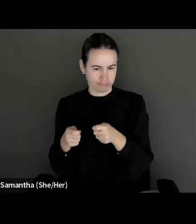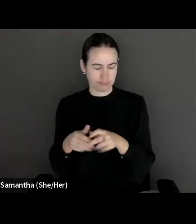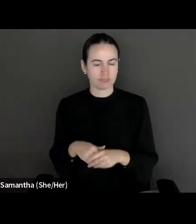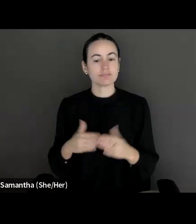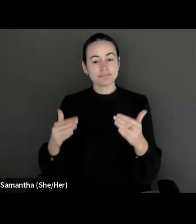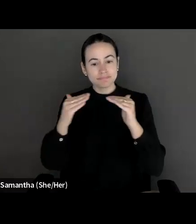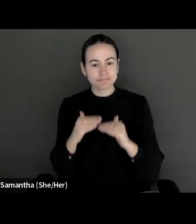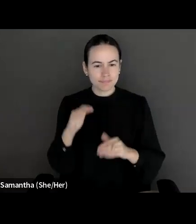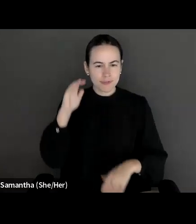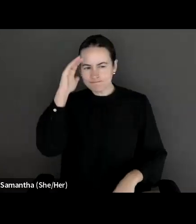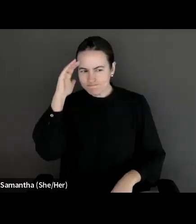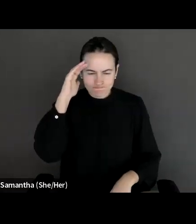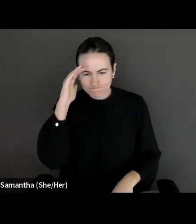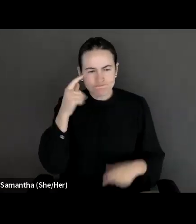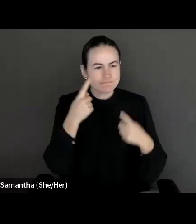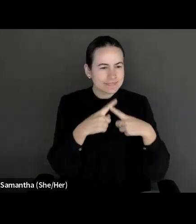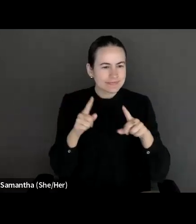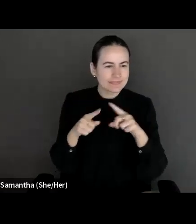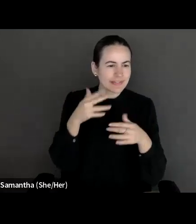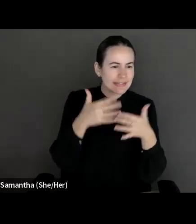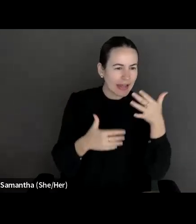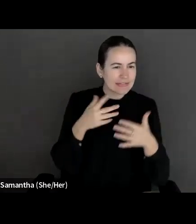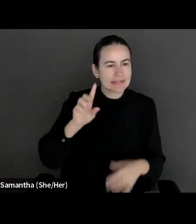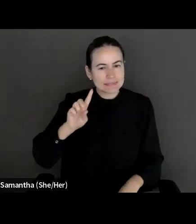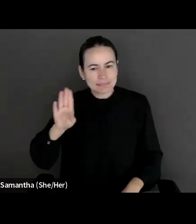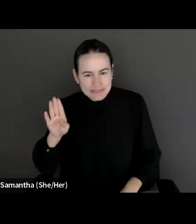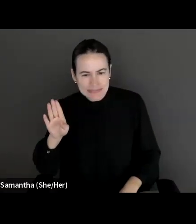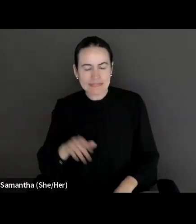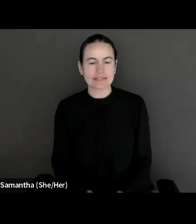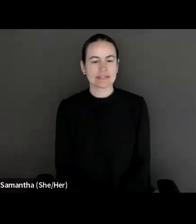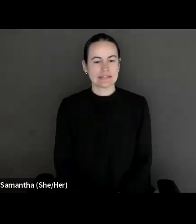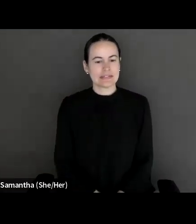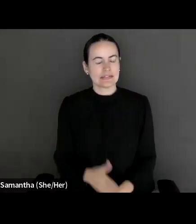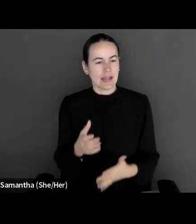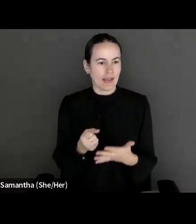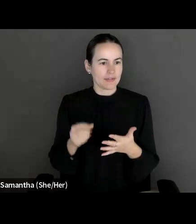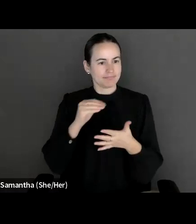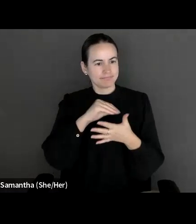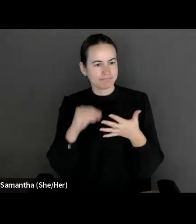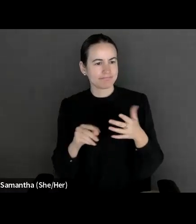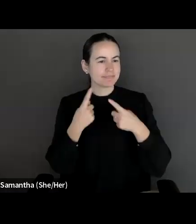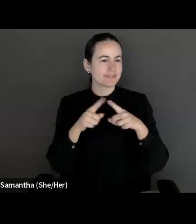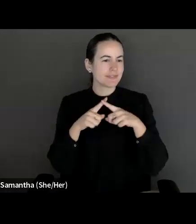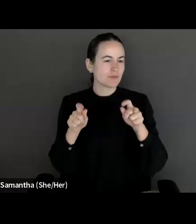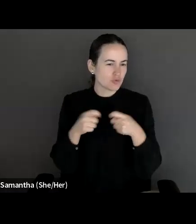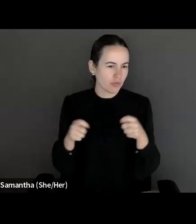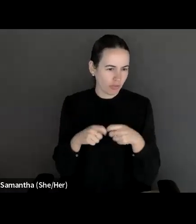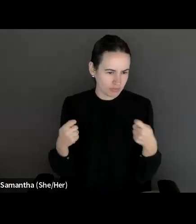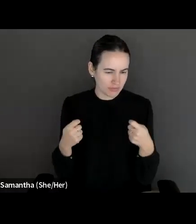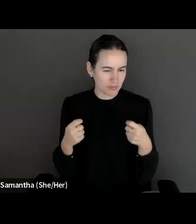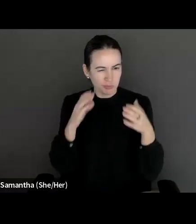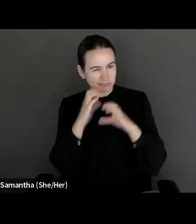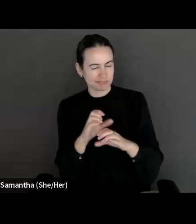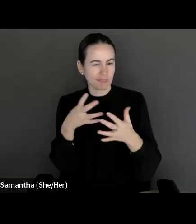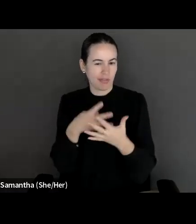through various databases and also key language testing journals. And we ended up with 36